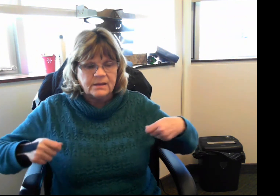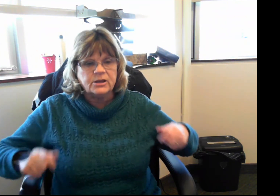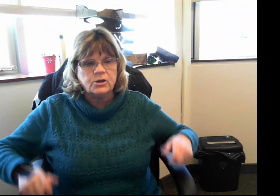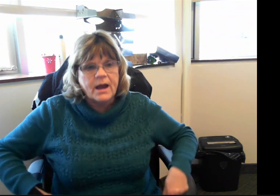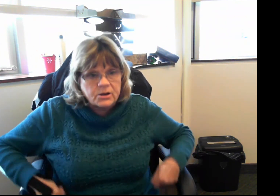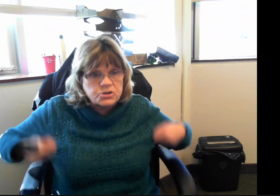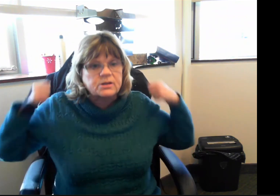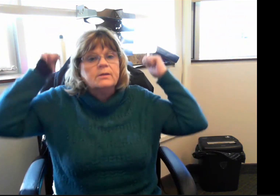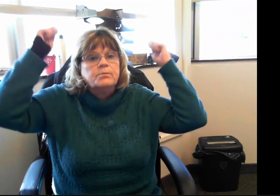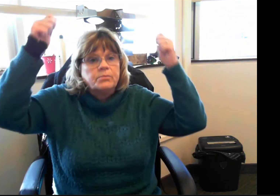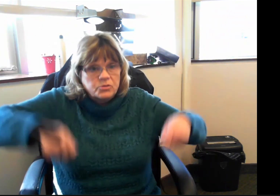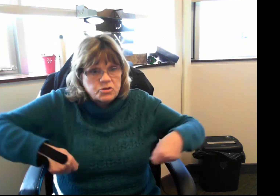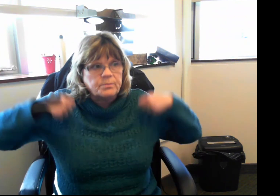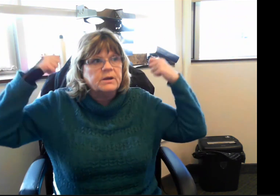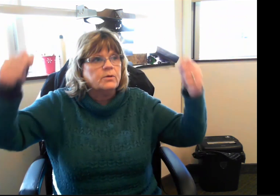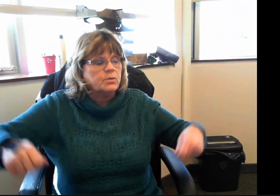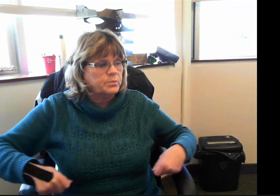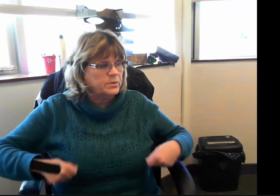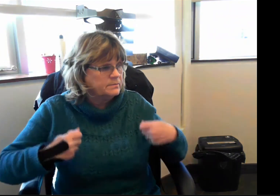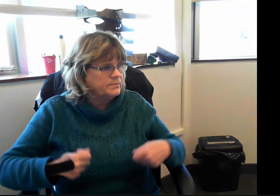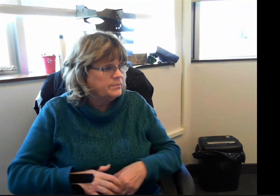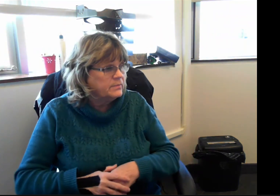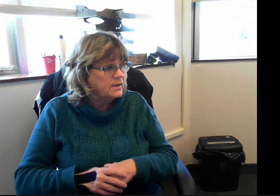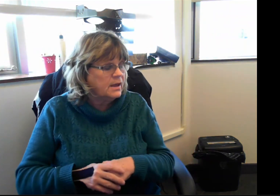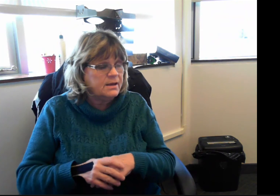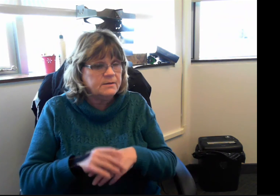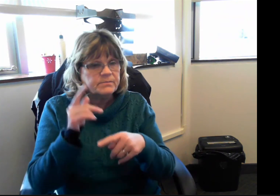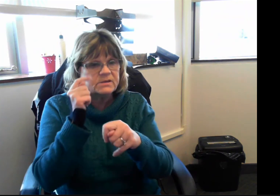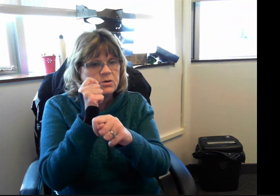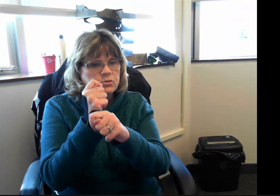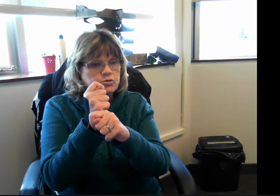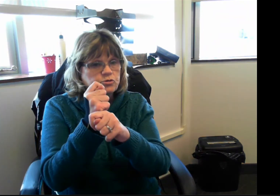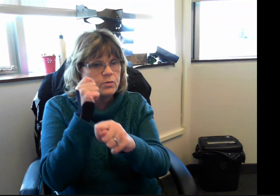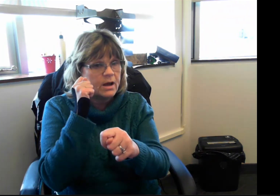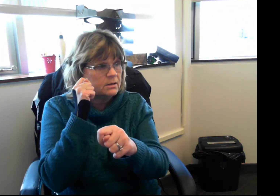Like you're actually jumping rope. Okay, so truck,